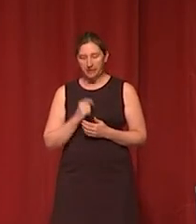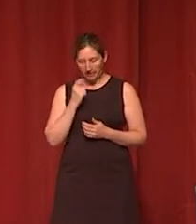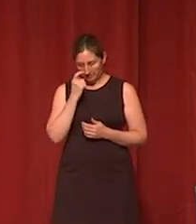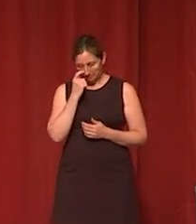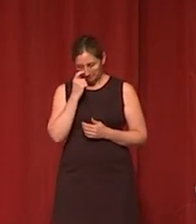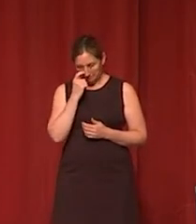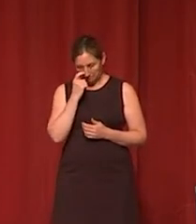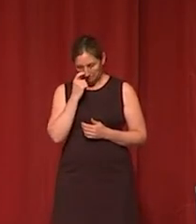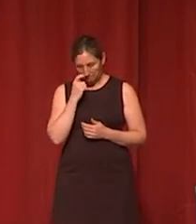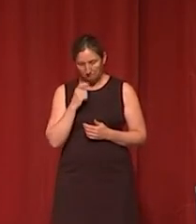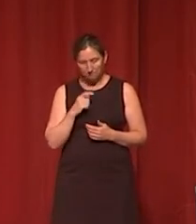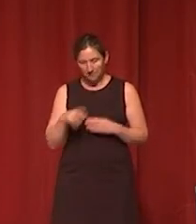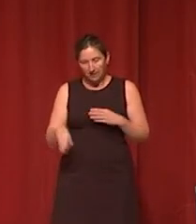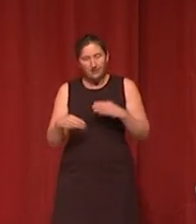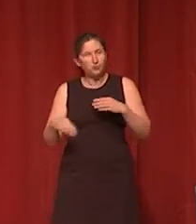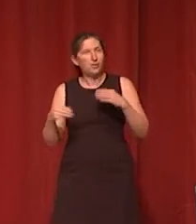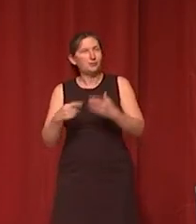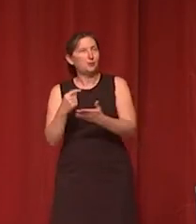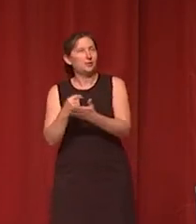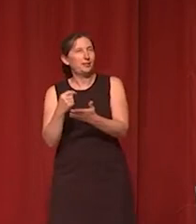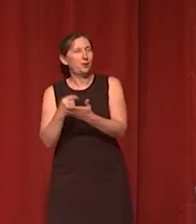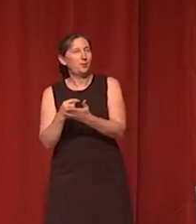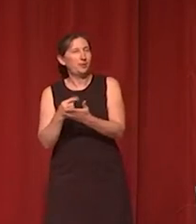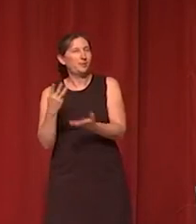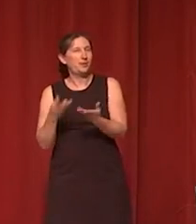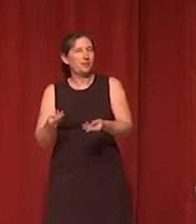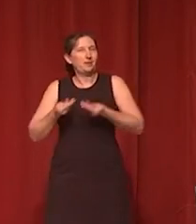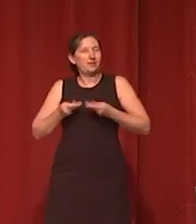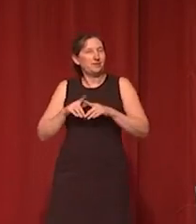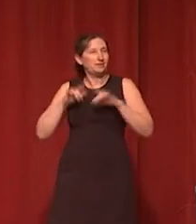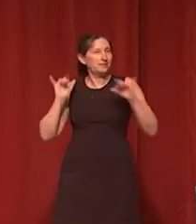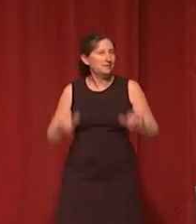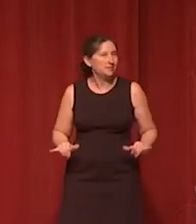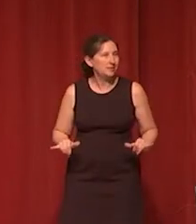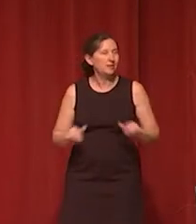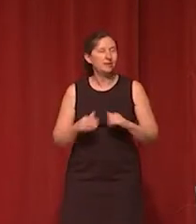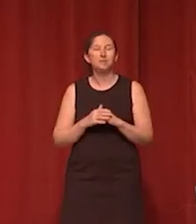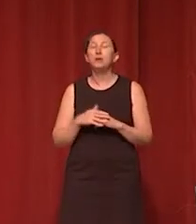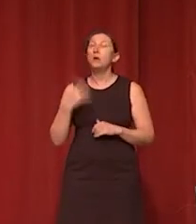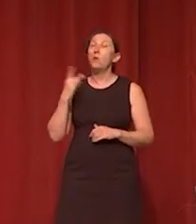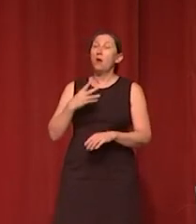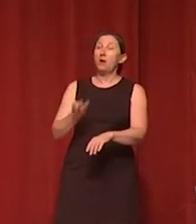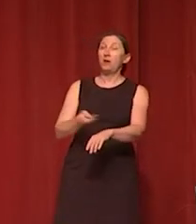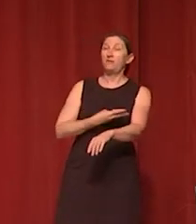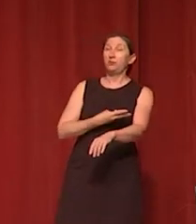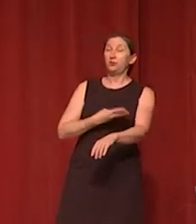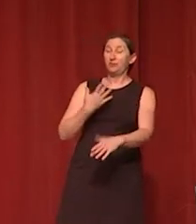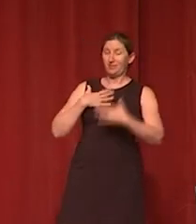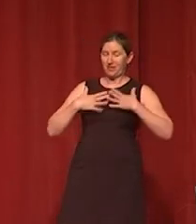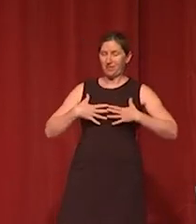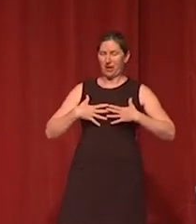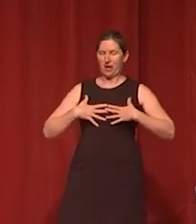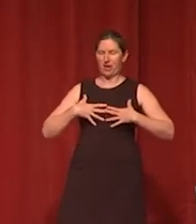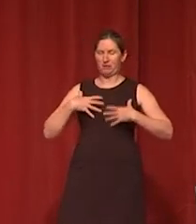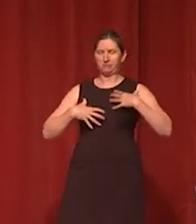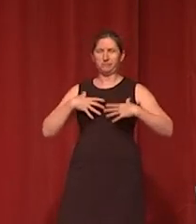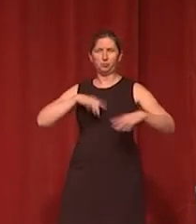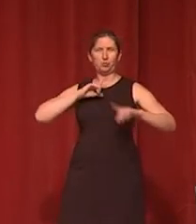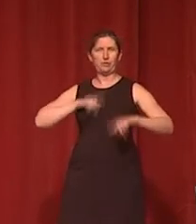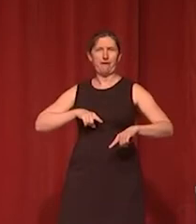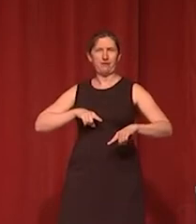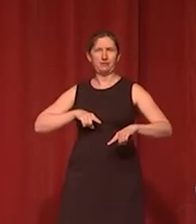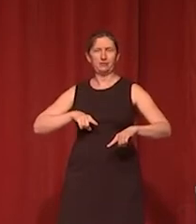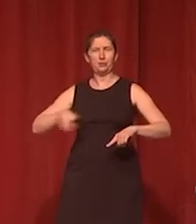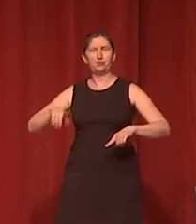or additional therapies you may get to help with some things called infusion reactions that patients may have. Most of those occur in